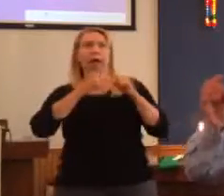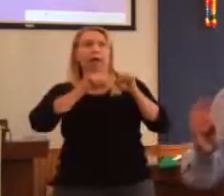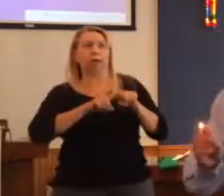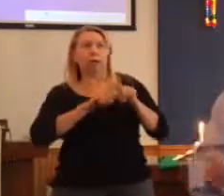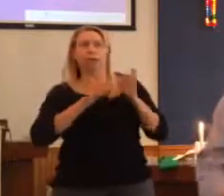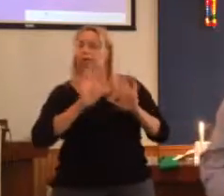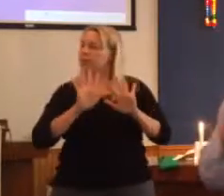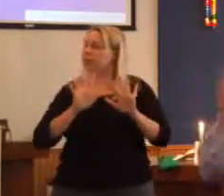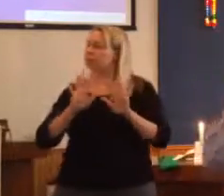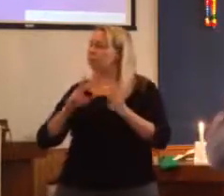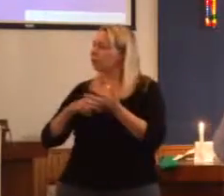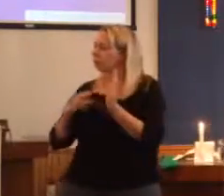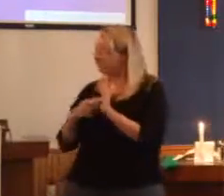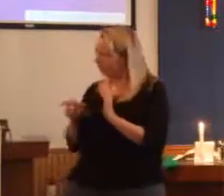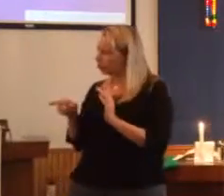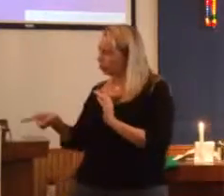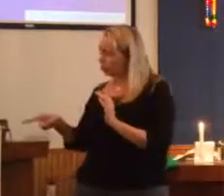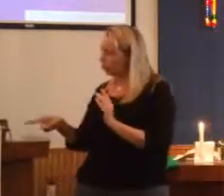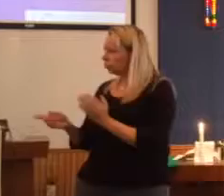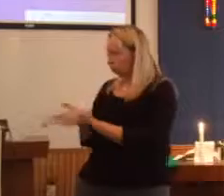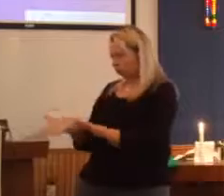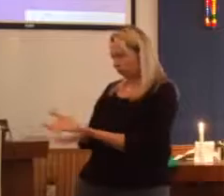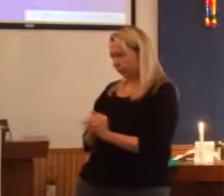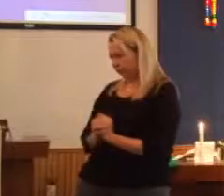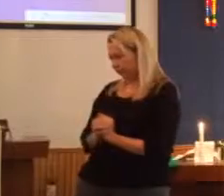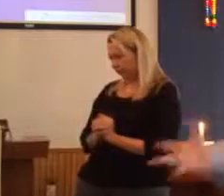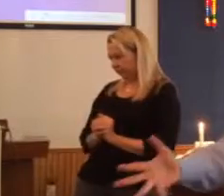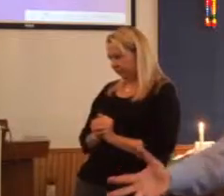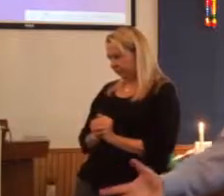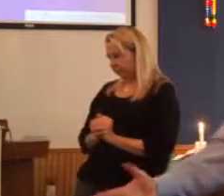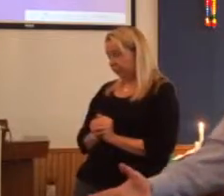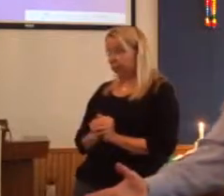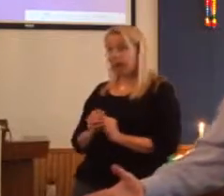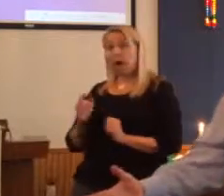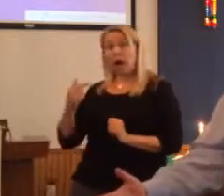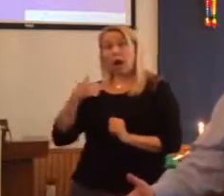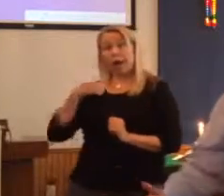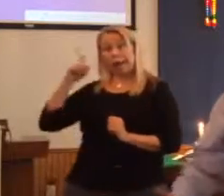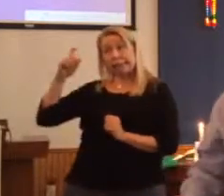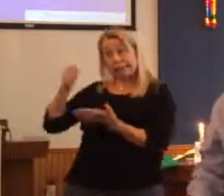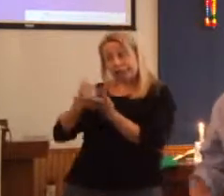one who demands help. Because needing and accepting help is not a problem.